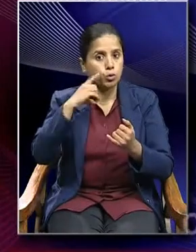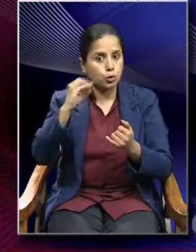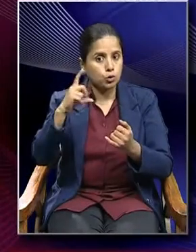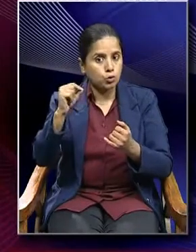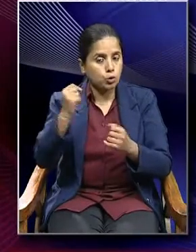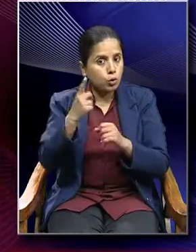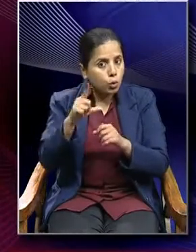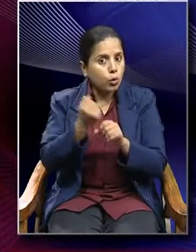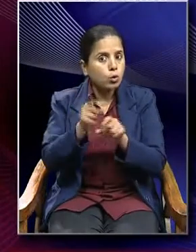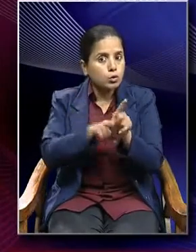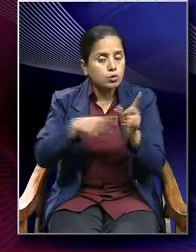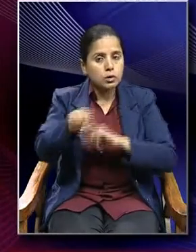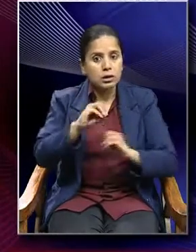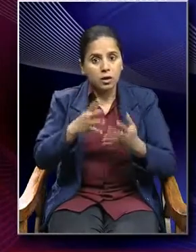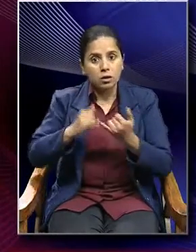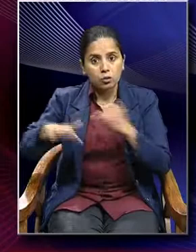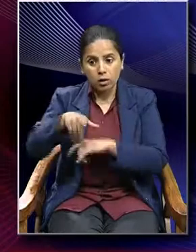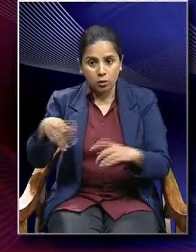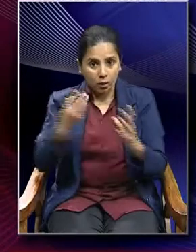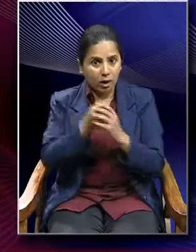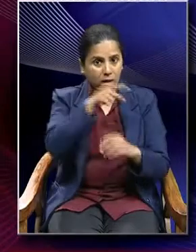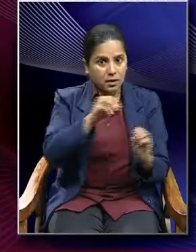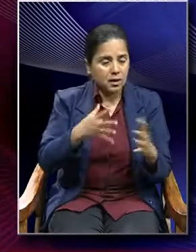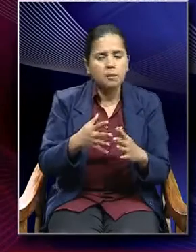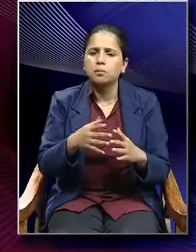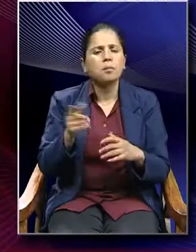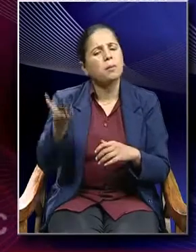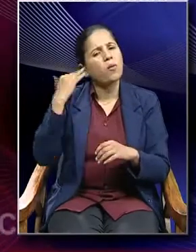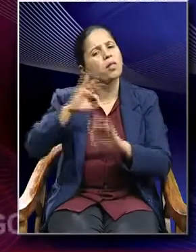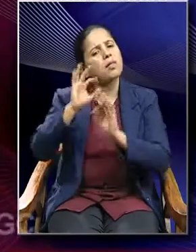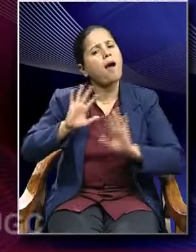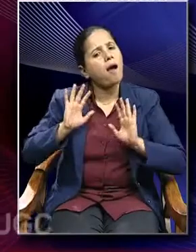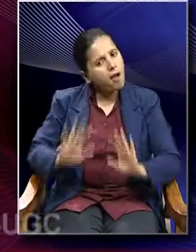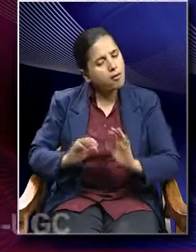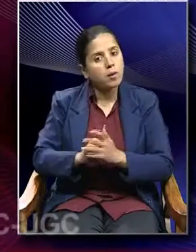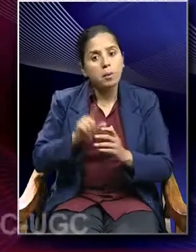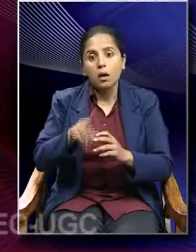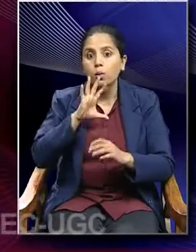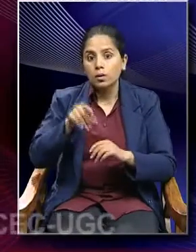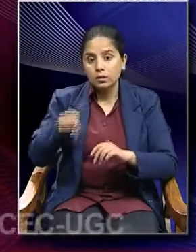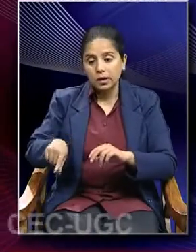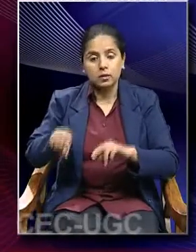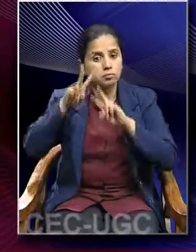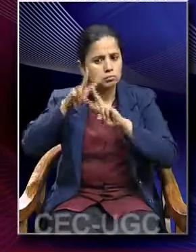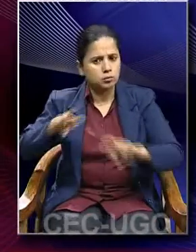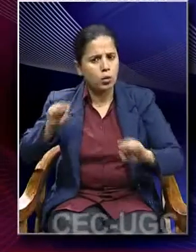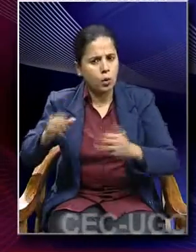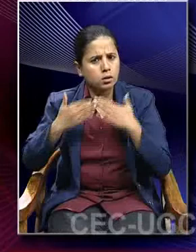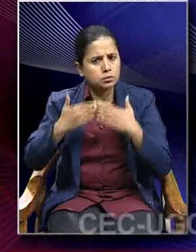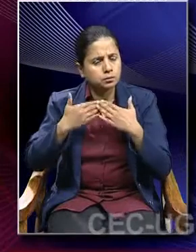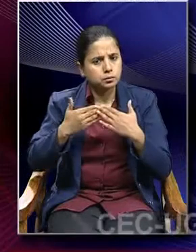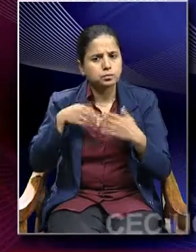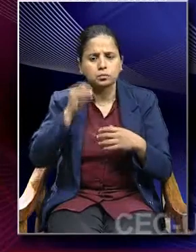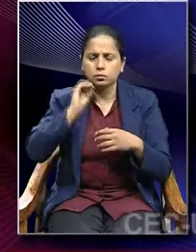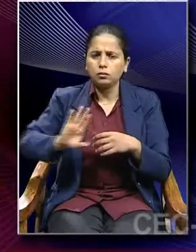not start with sociology because it was there already. So the study of society is as old